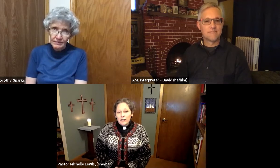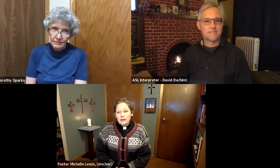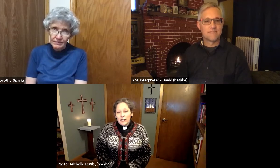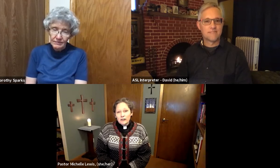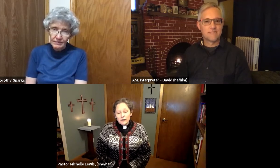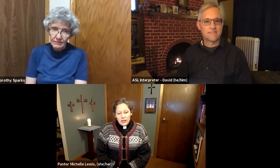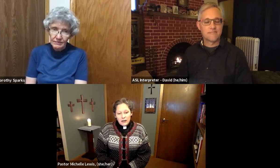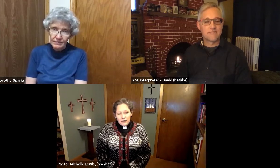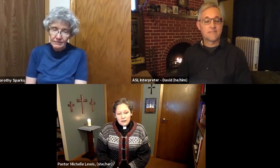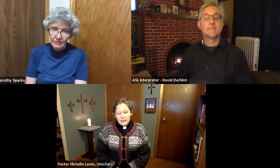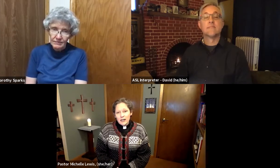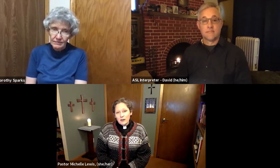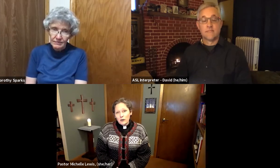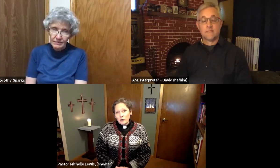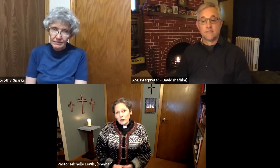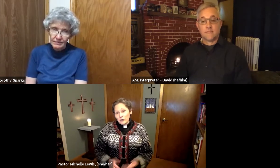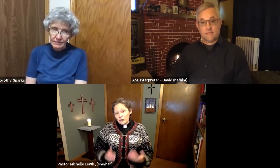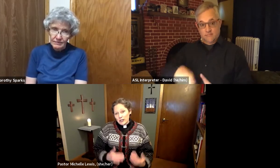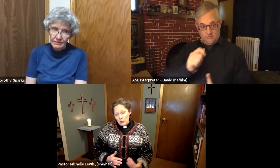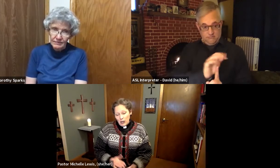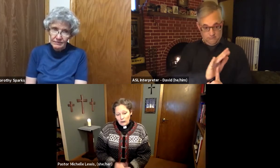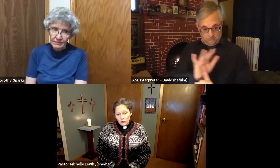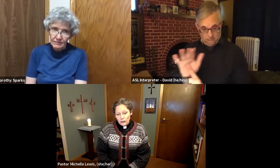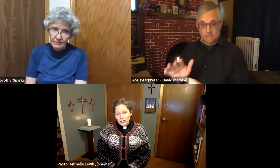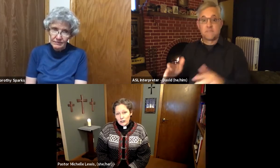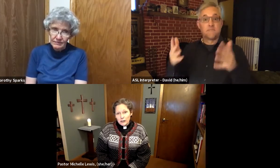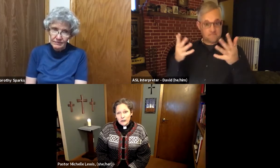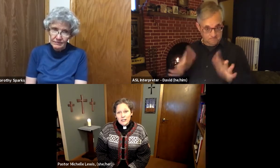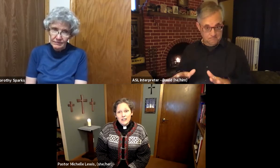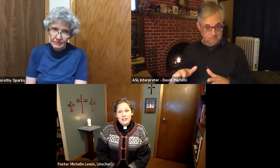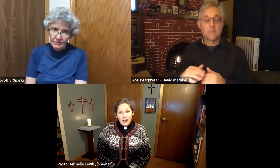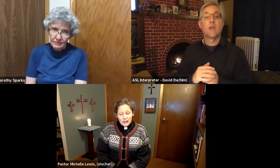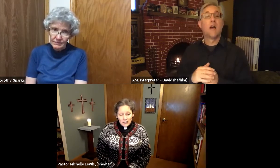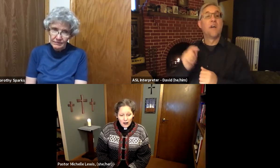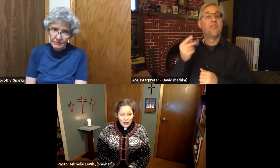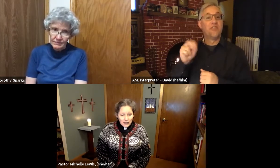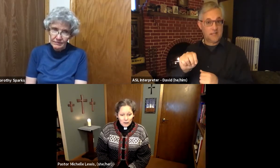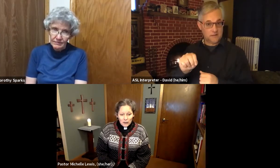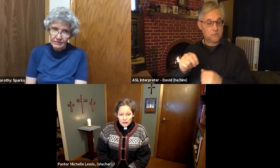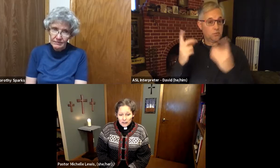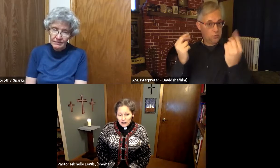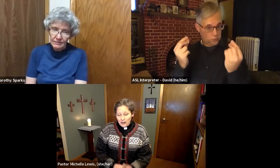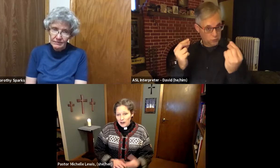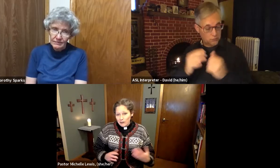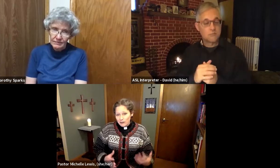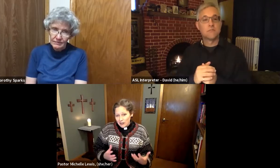After we light those candles, then we will go through this pattern. We'll introduce this the concept that